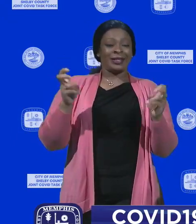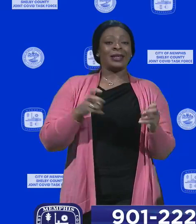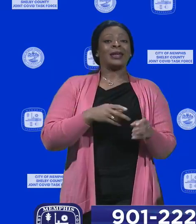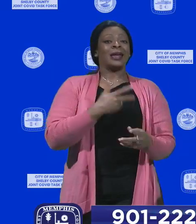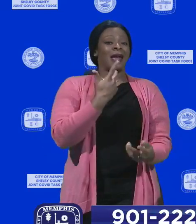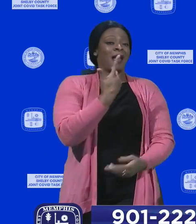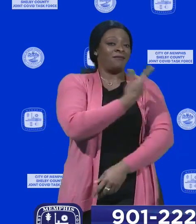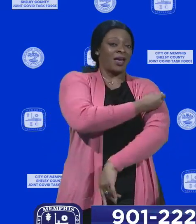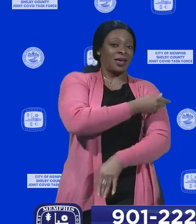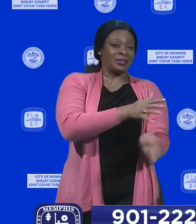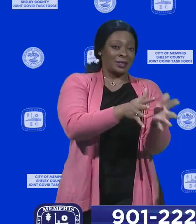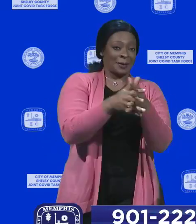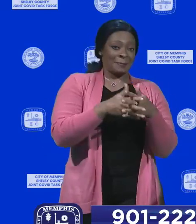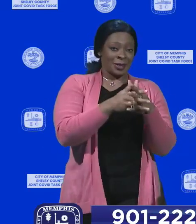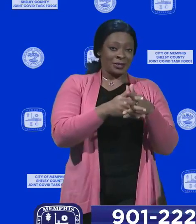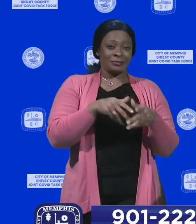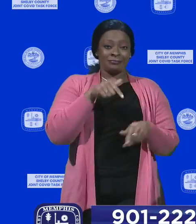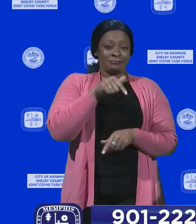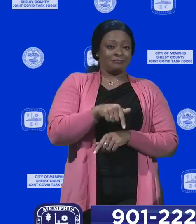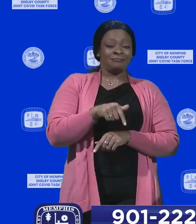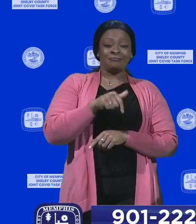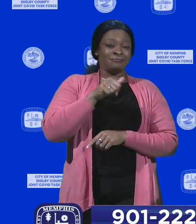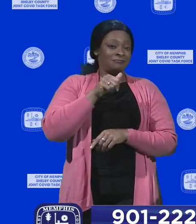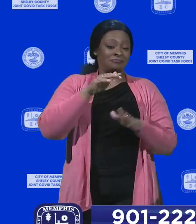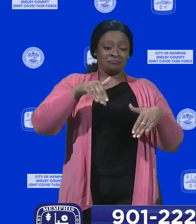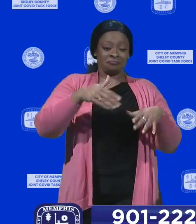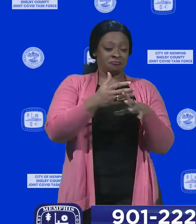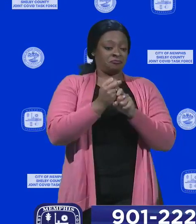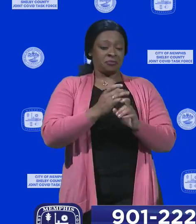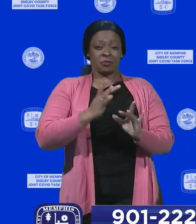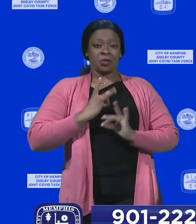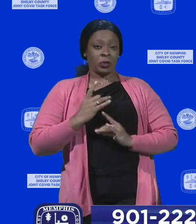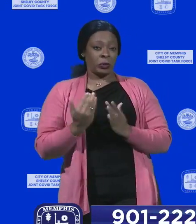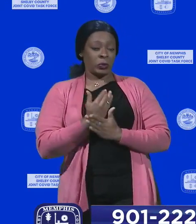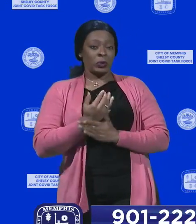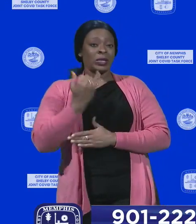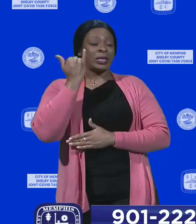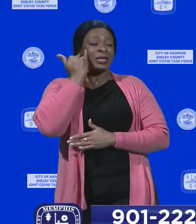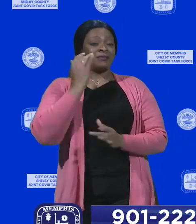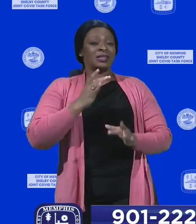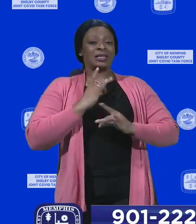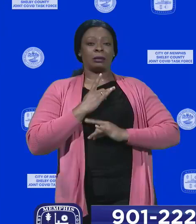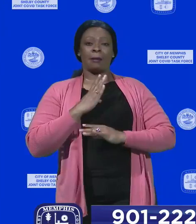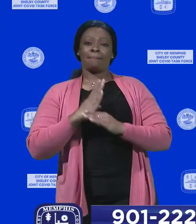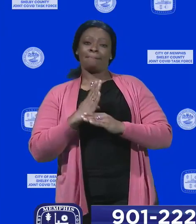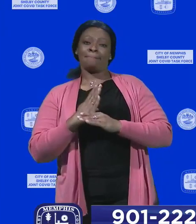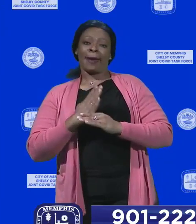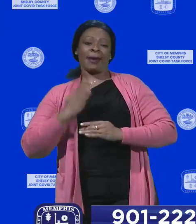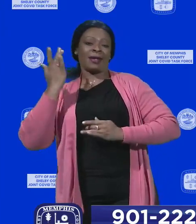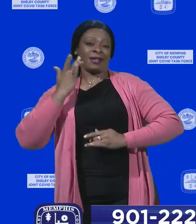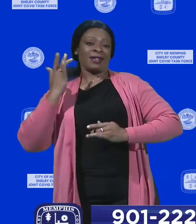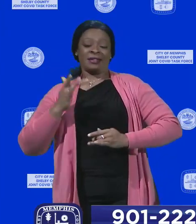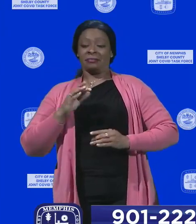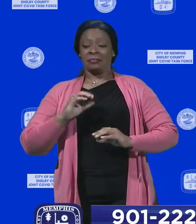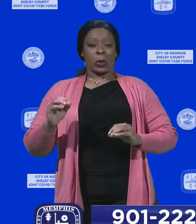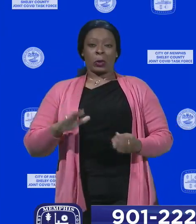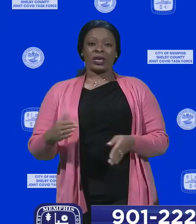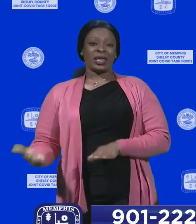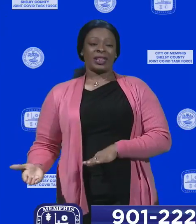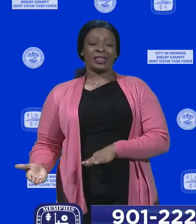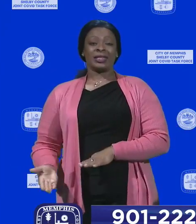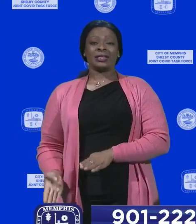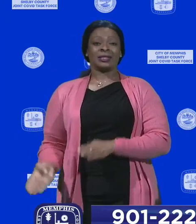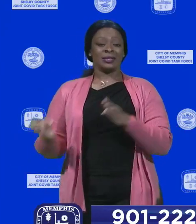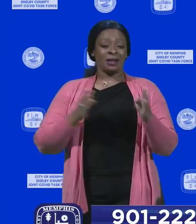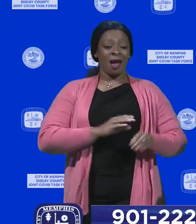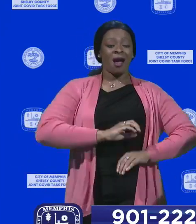vaccinated America that is not getting the disease. Even if they get it, it's a mild version, and they're not dying. And then we